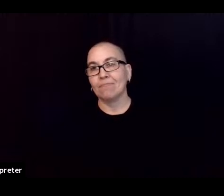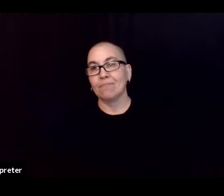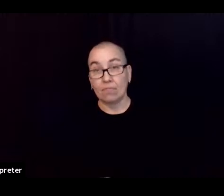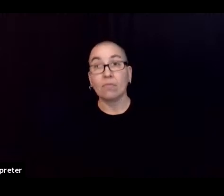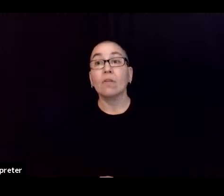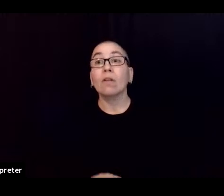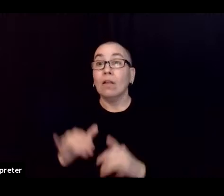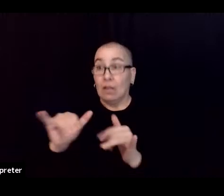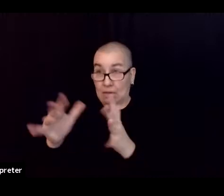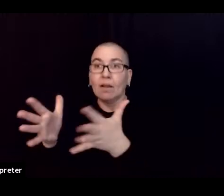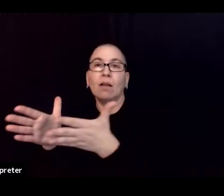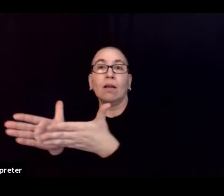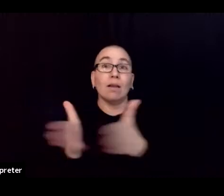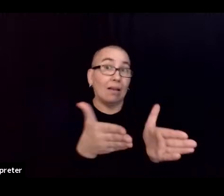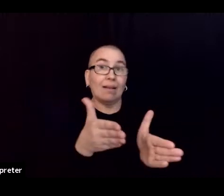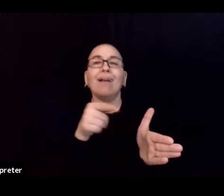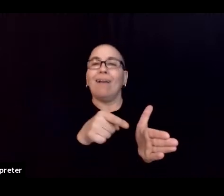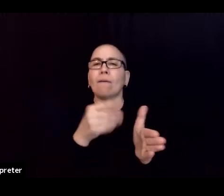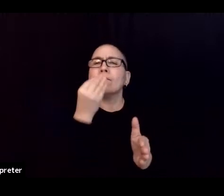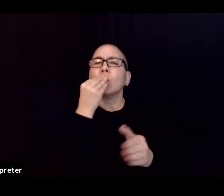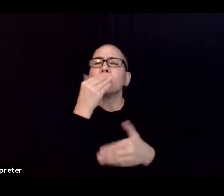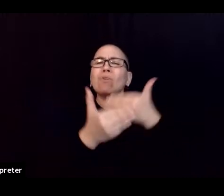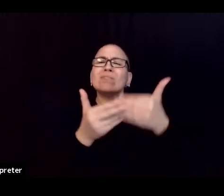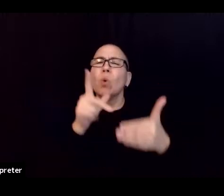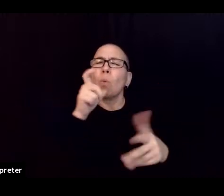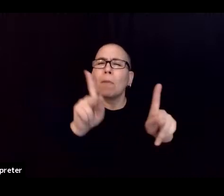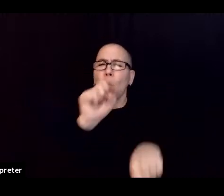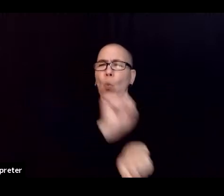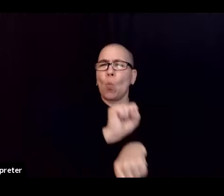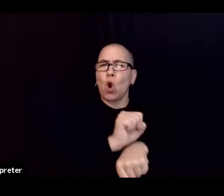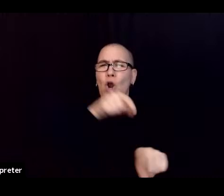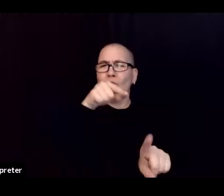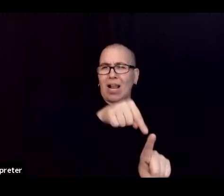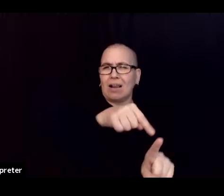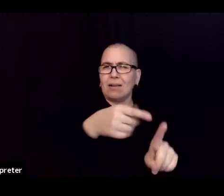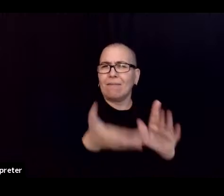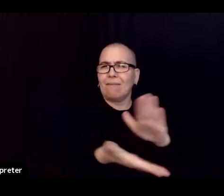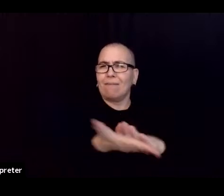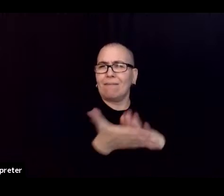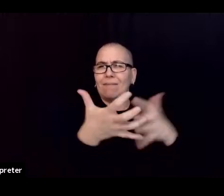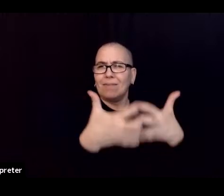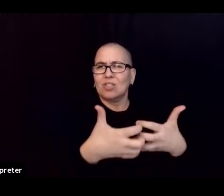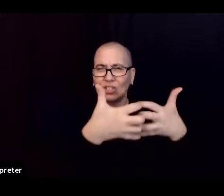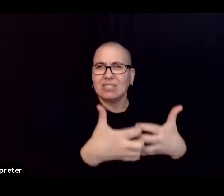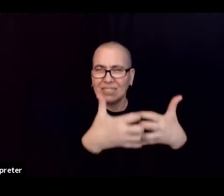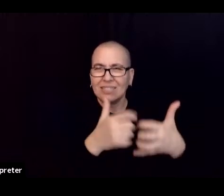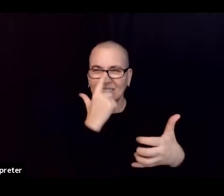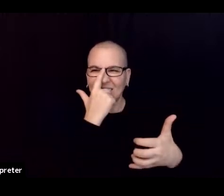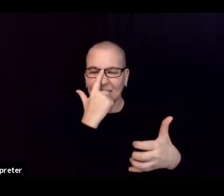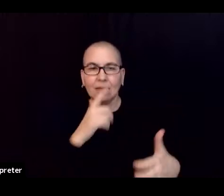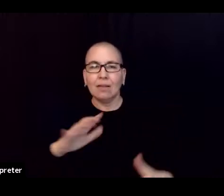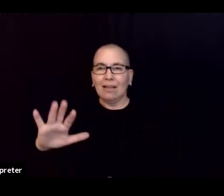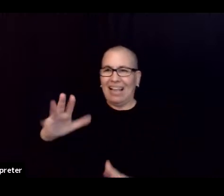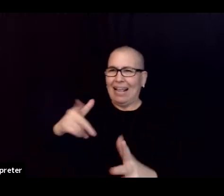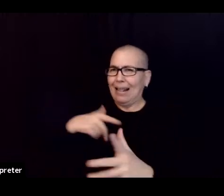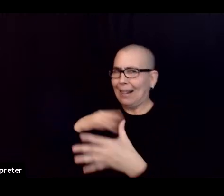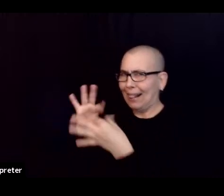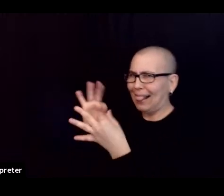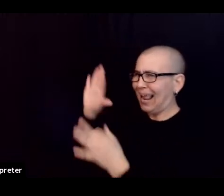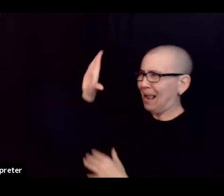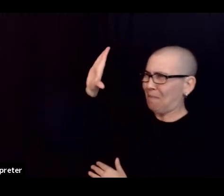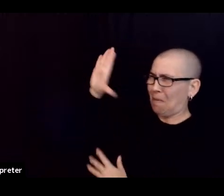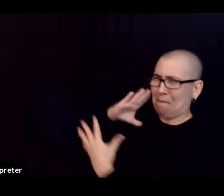And at the risk of being greedy, can I quick ask, have you defined the remaining 30% or so of seniors? Are they just seniors who have been